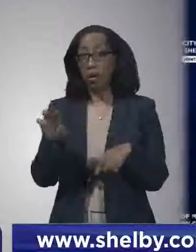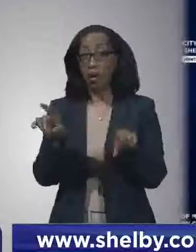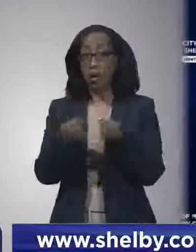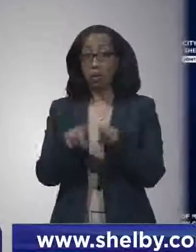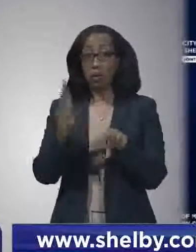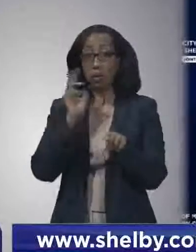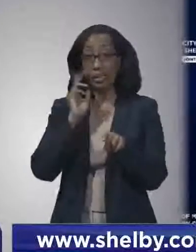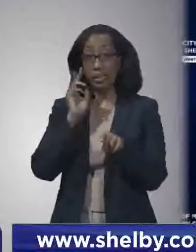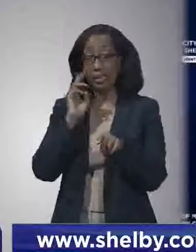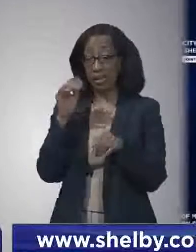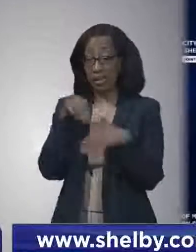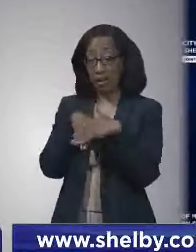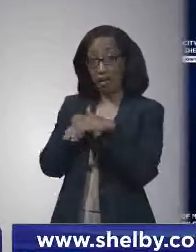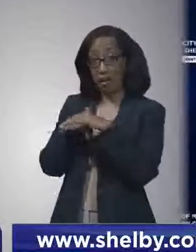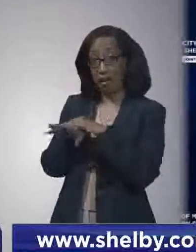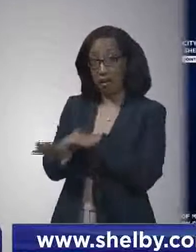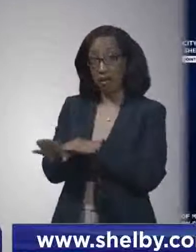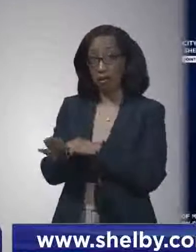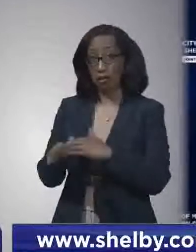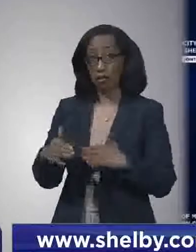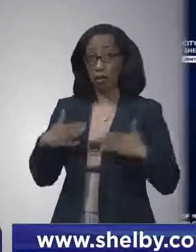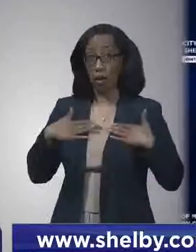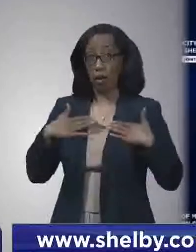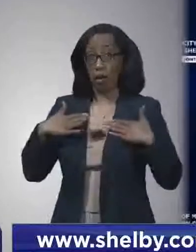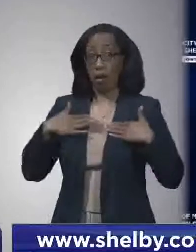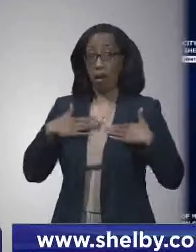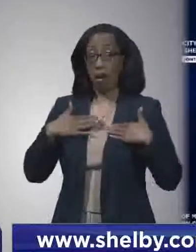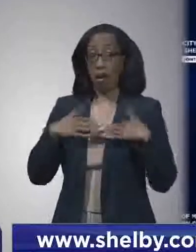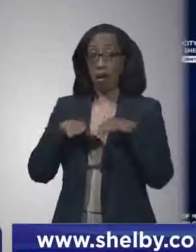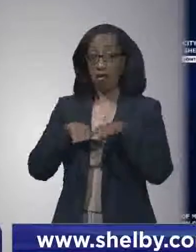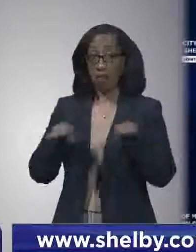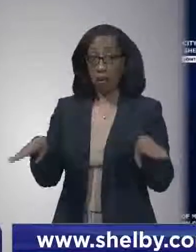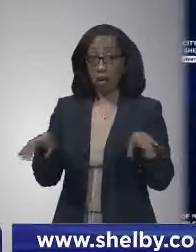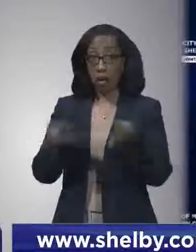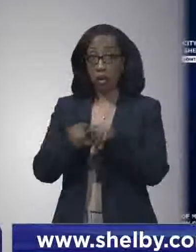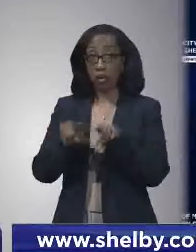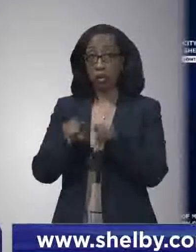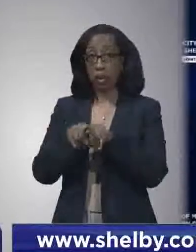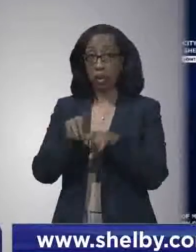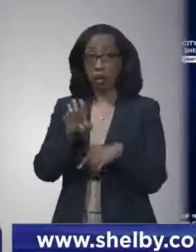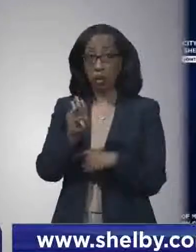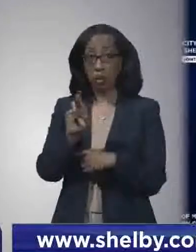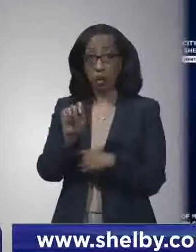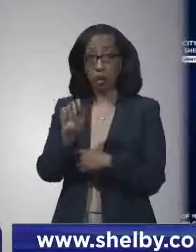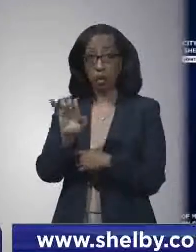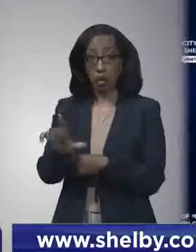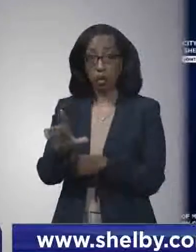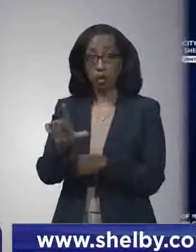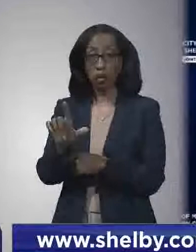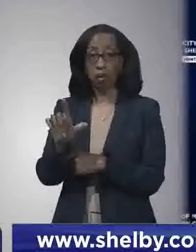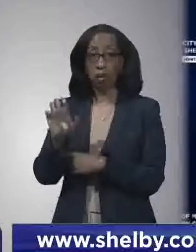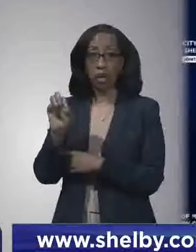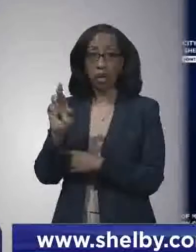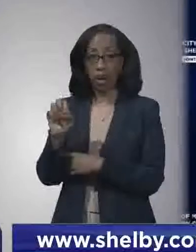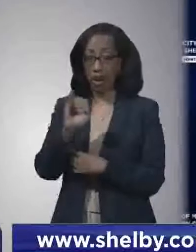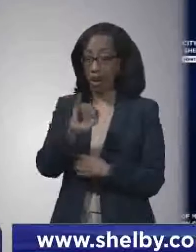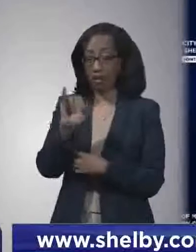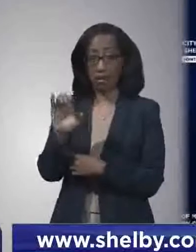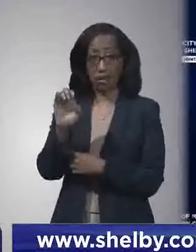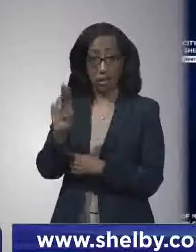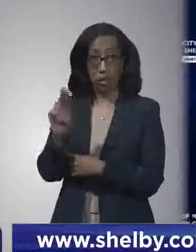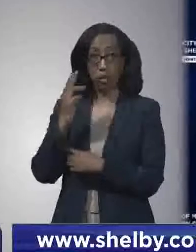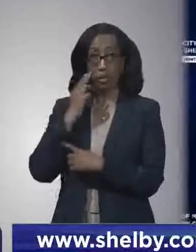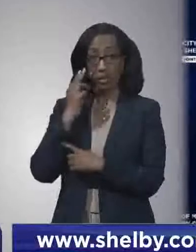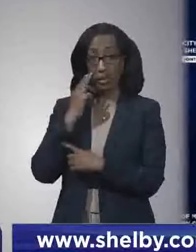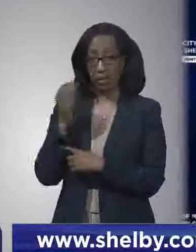them admitted to our respiratory floors and also to our critical care units. This is a drastic change from what we've seen